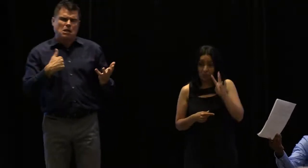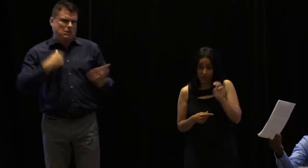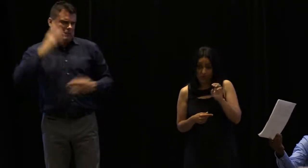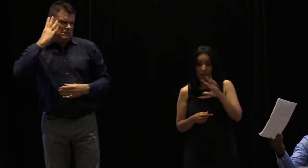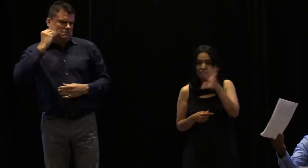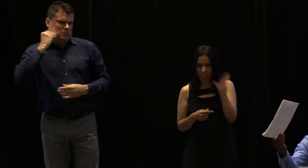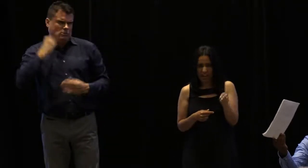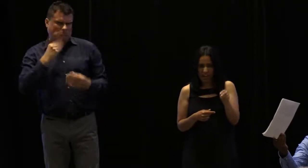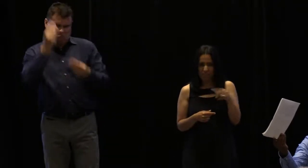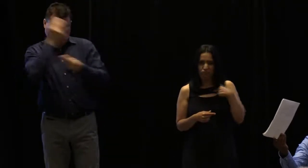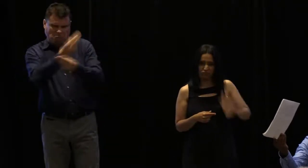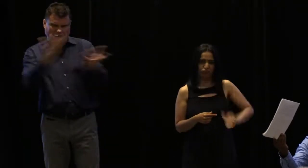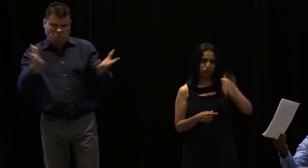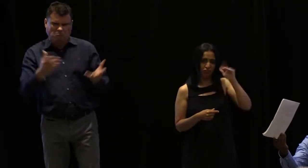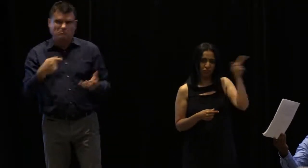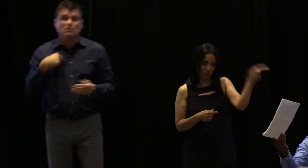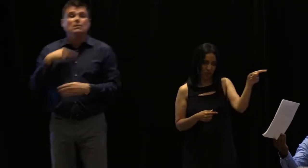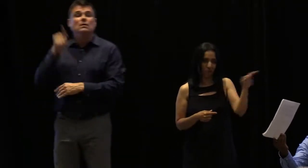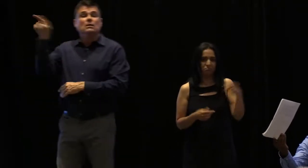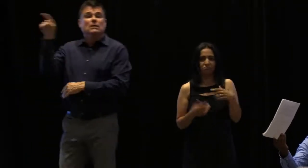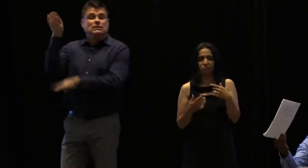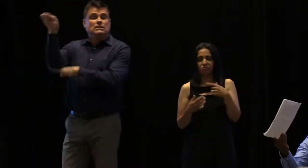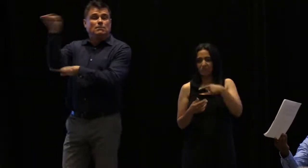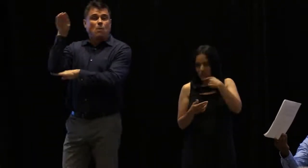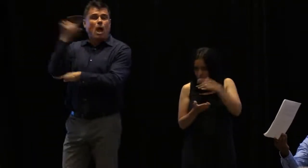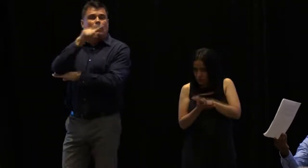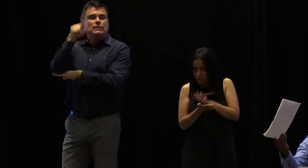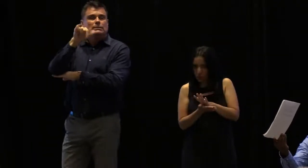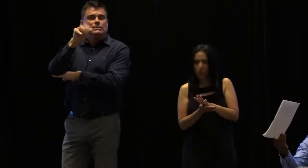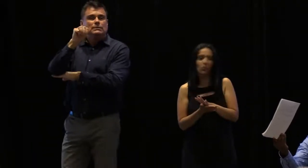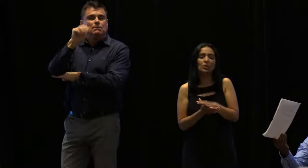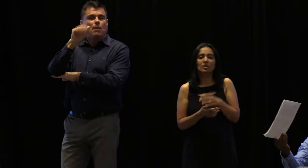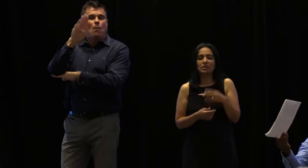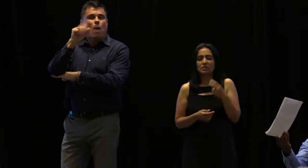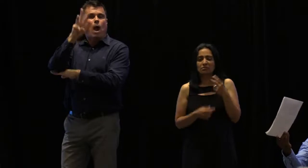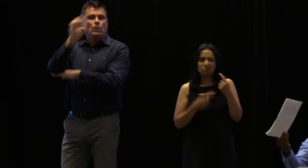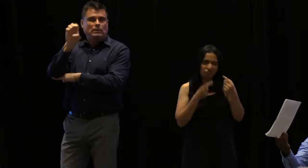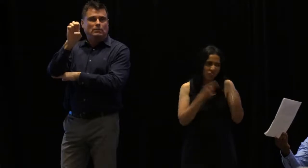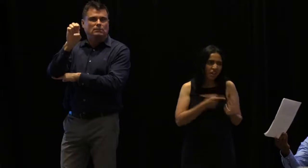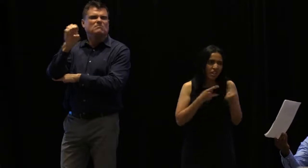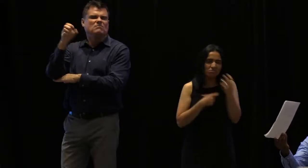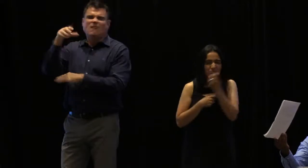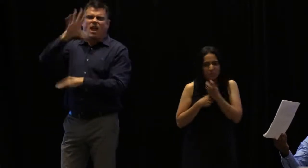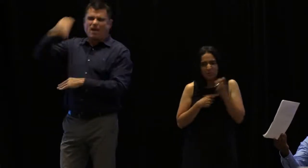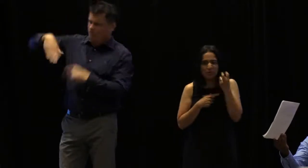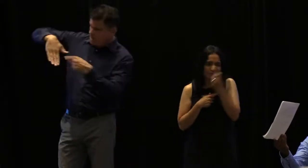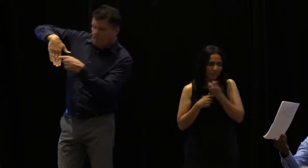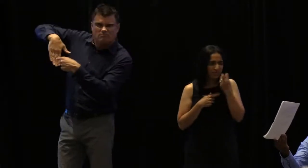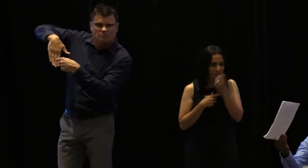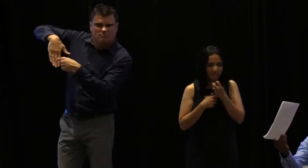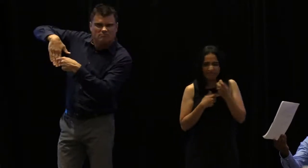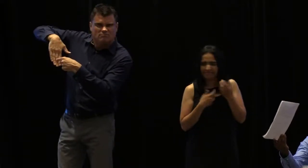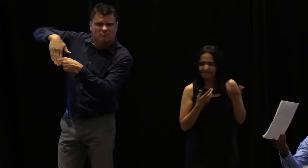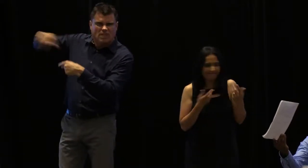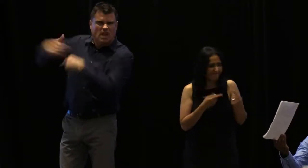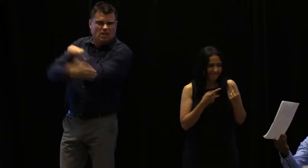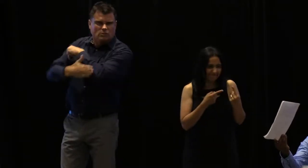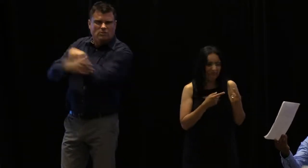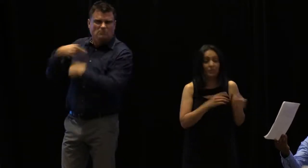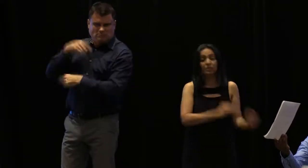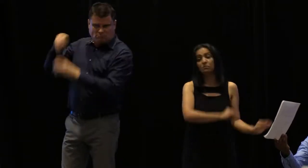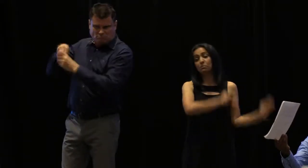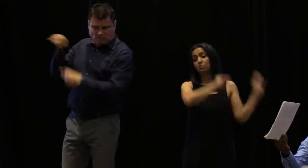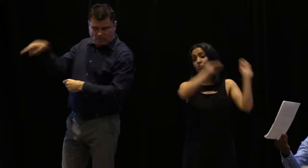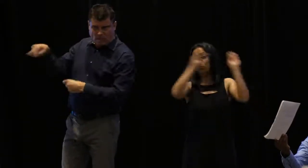my experiences. I grew up in Zimbabwe in Africa. I went to a public school, really struggled